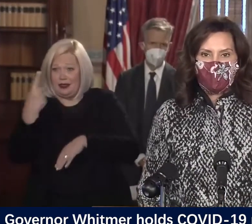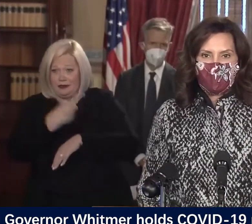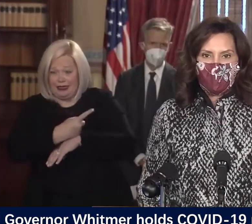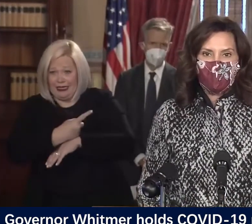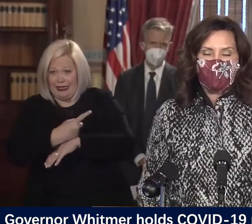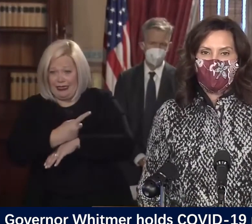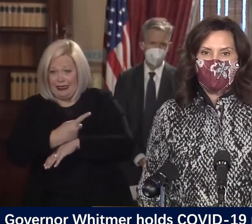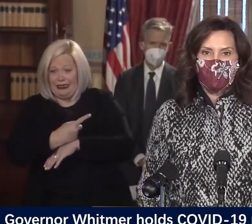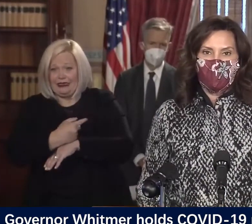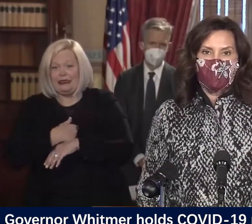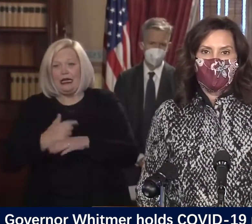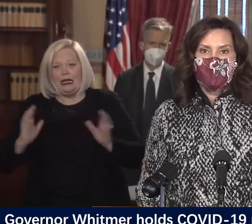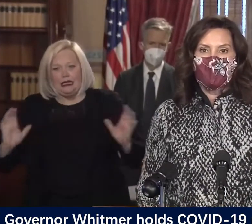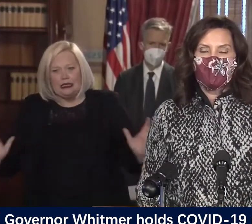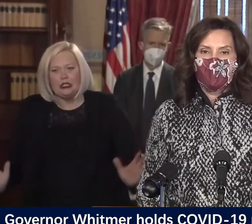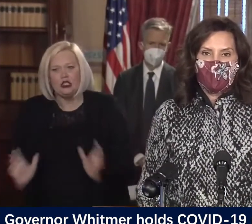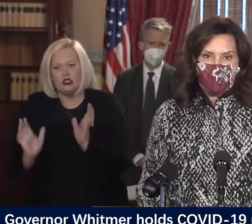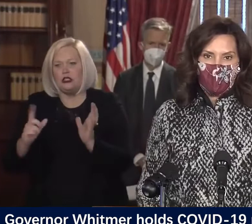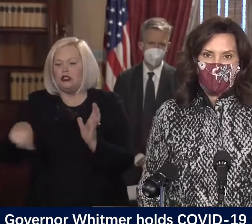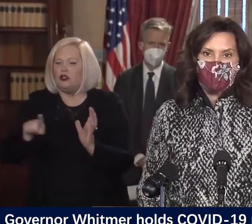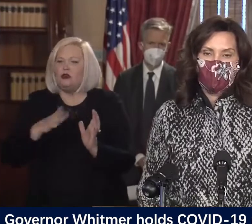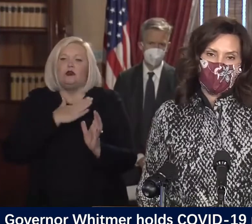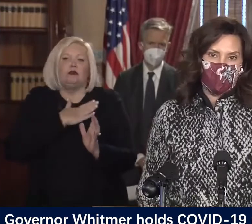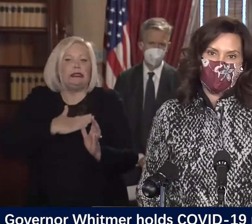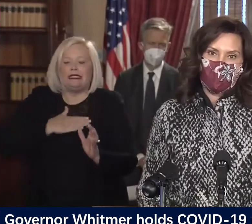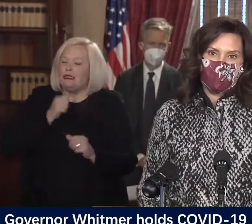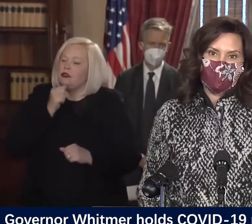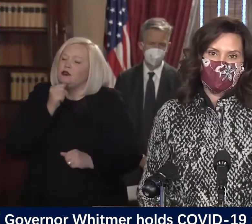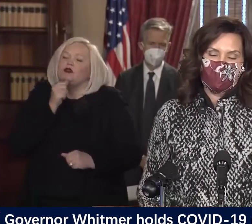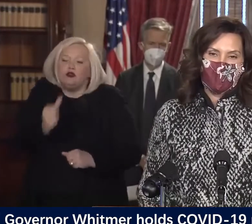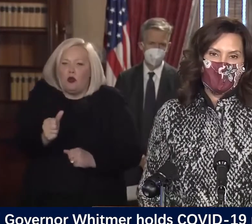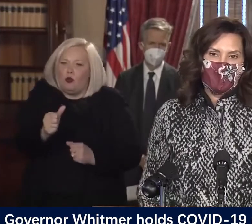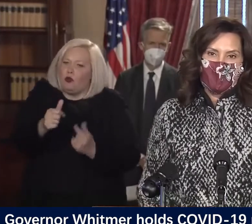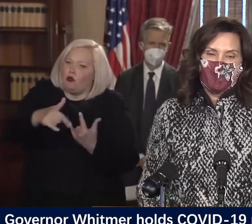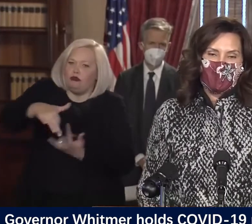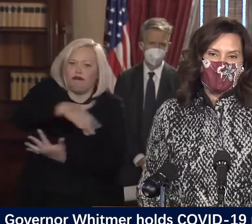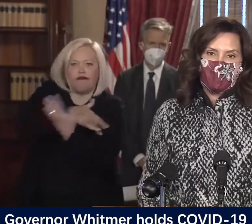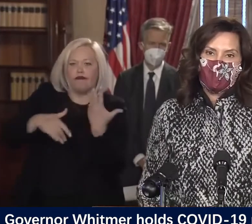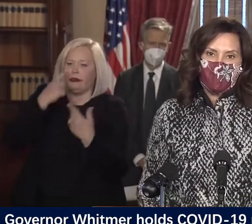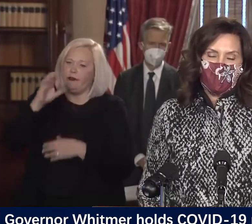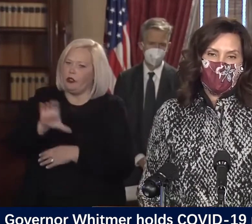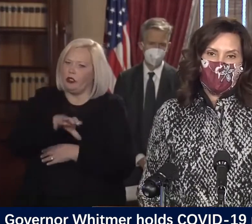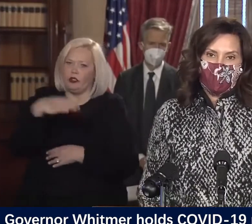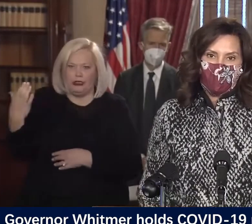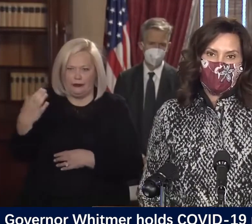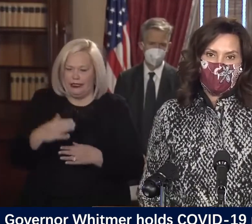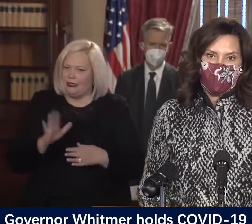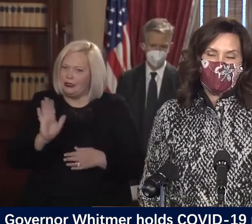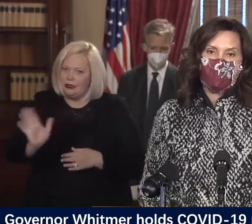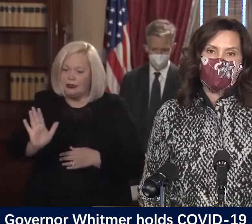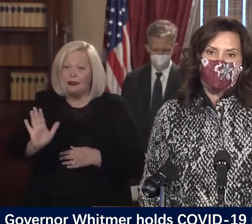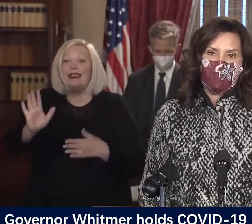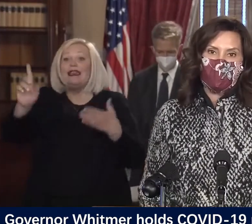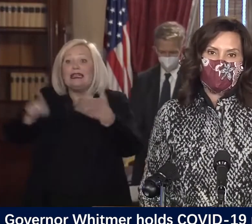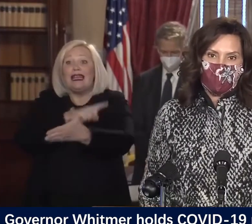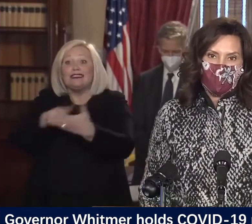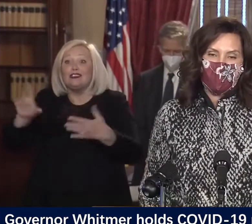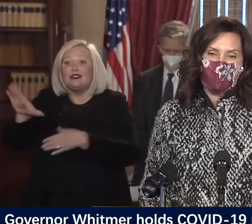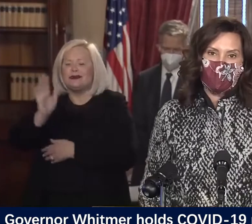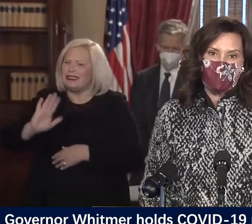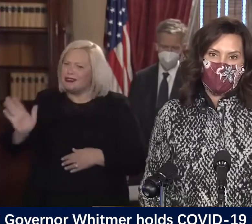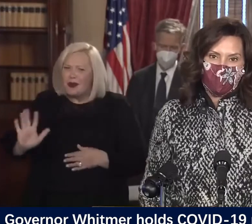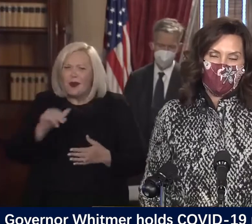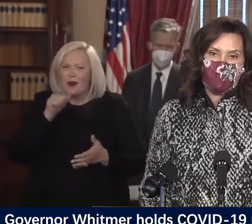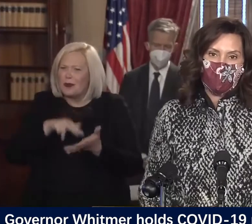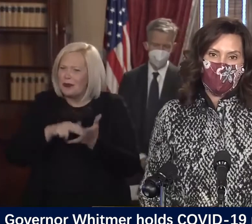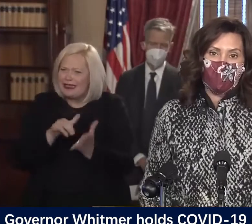am discouraging people from gathering for Christmas. It doesn't mean we cancel Christmas. It means we